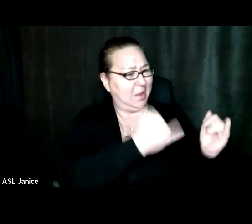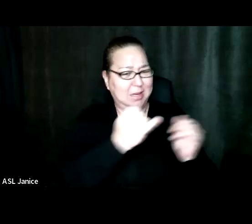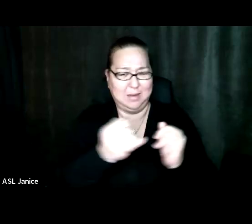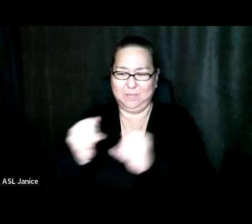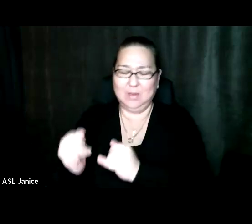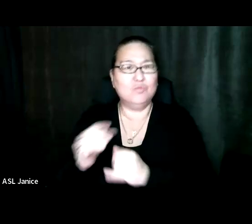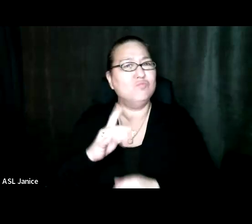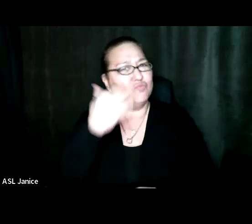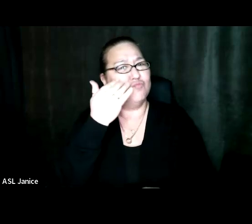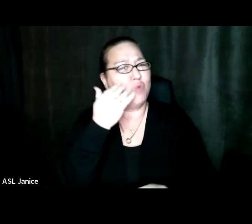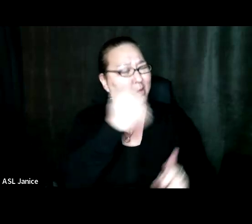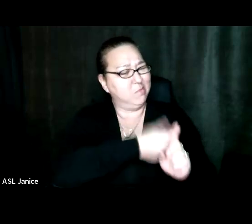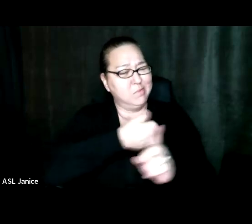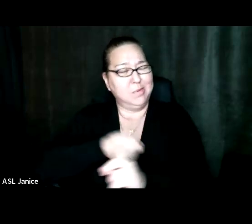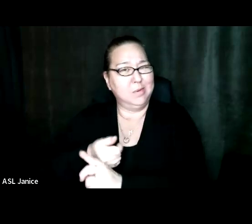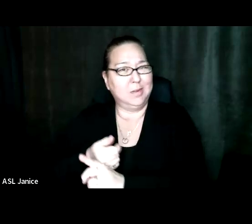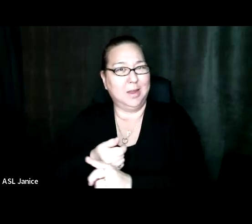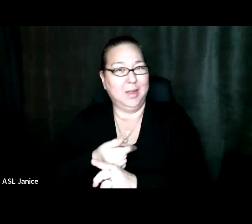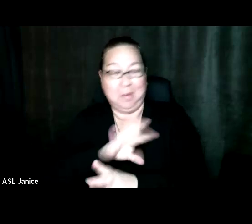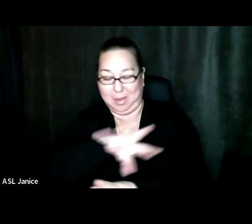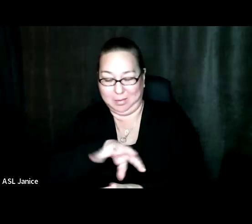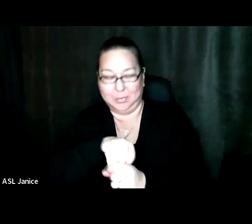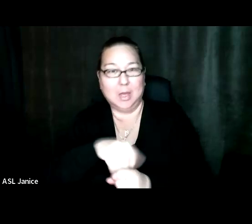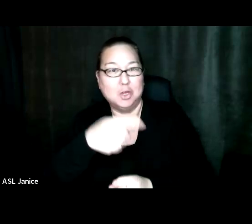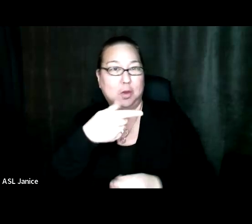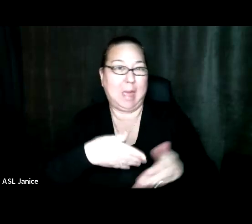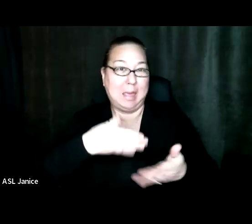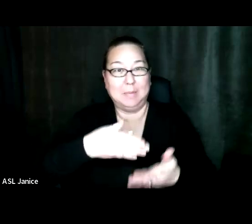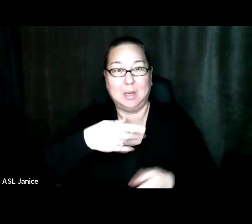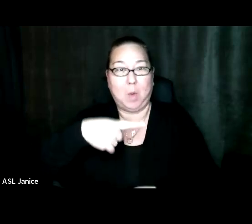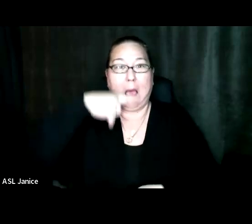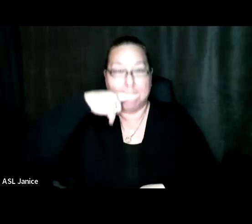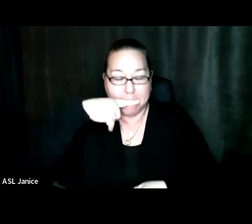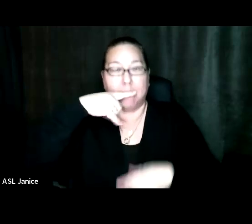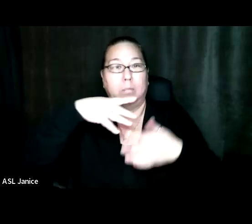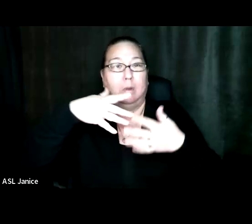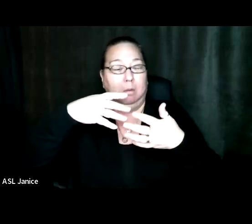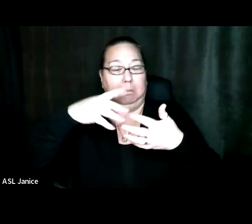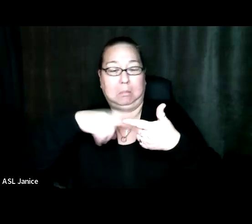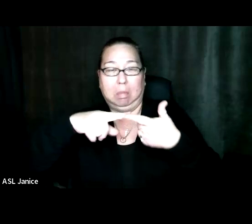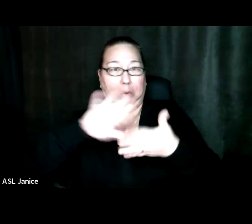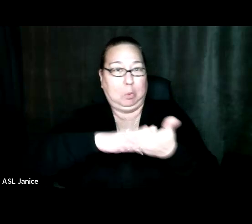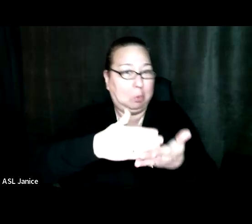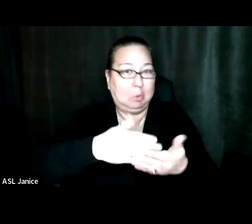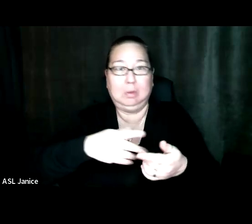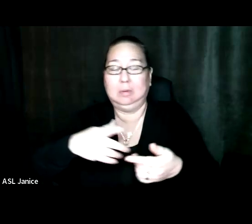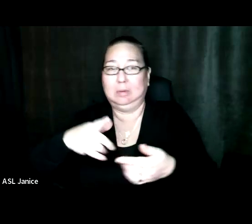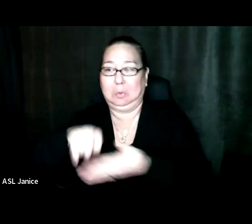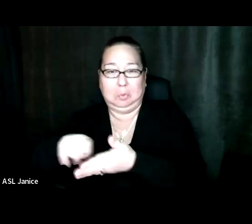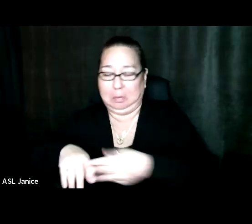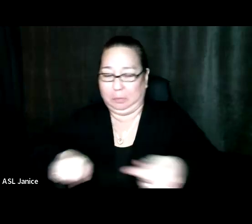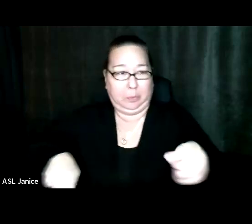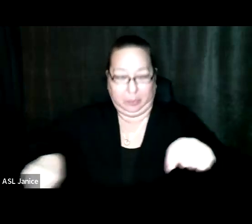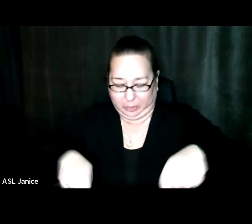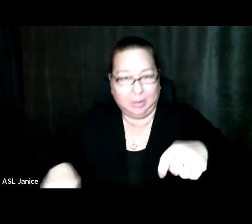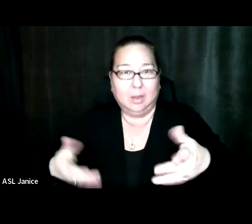thing altogether. Maybe you just bite on the toothbrush, write a letter with one hand on the counter while attempting to stir the eggs. Maybe it all gets done. Your